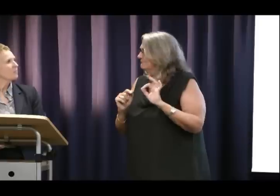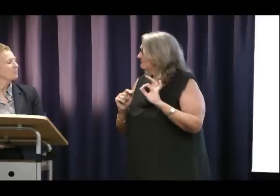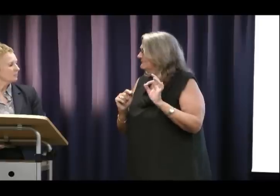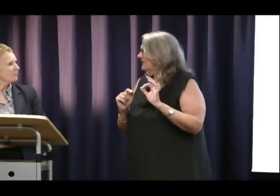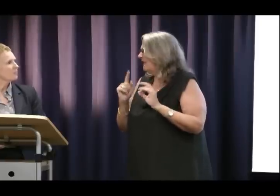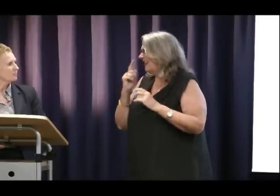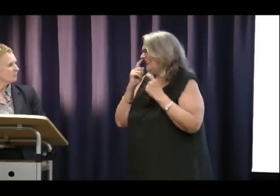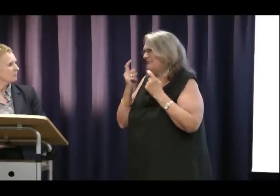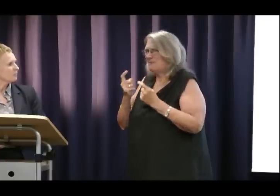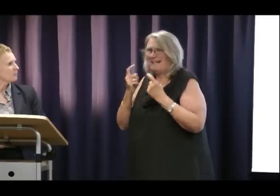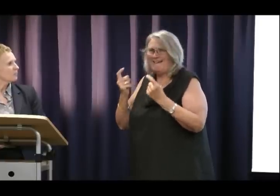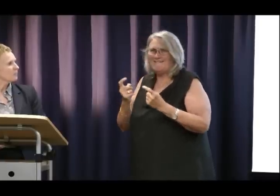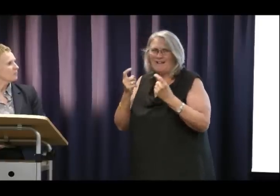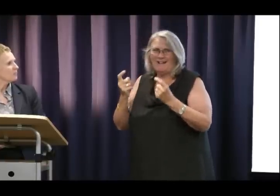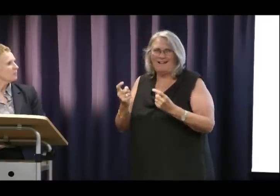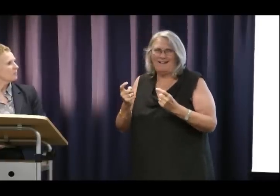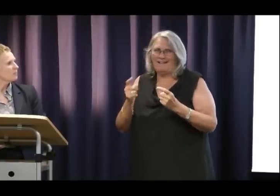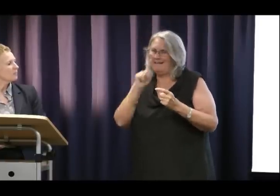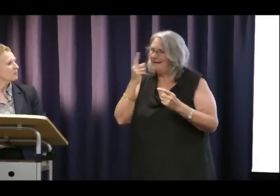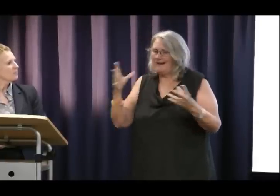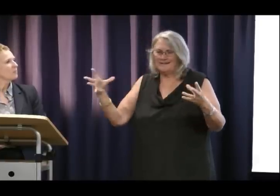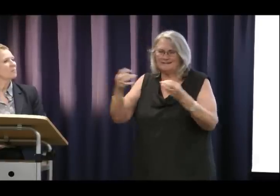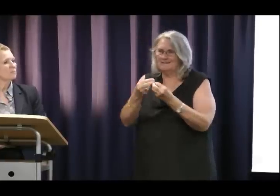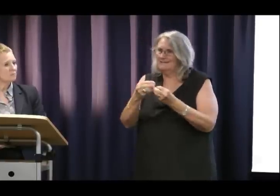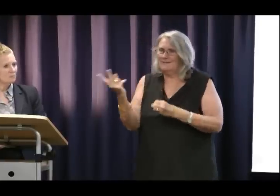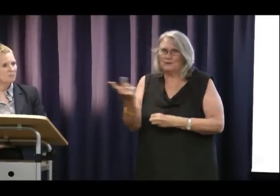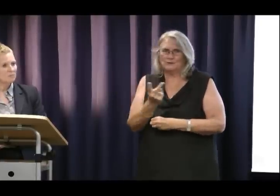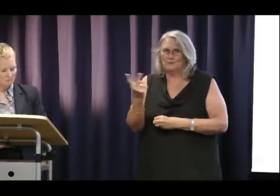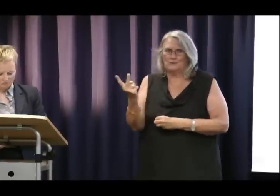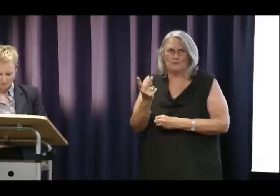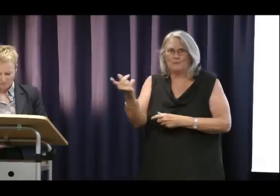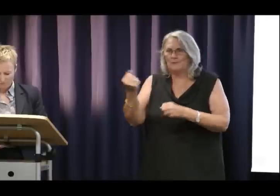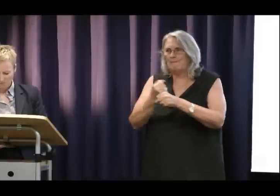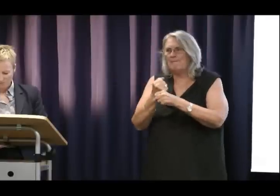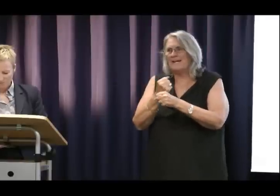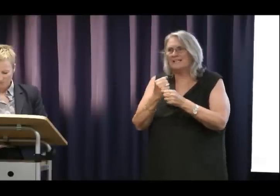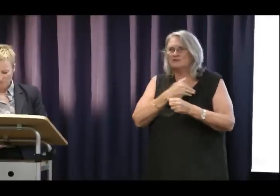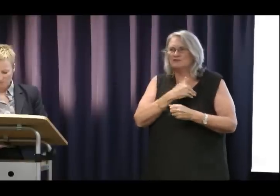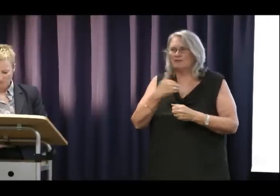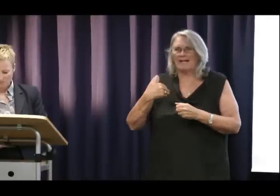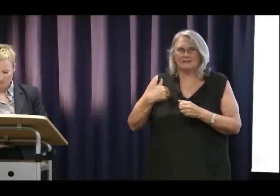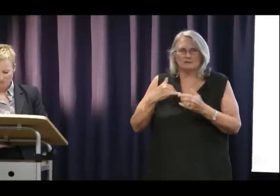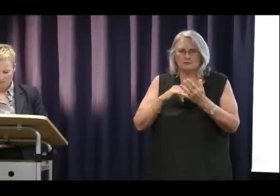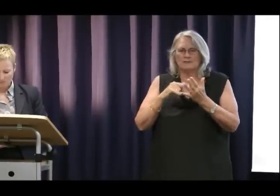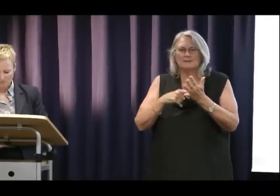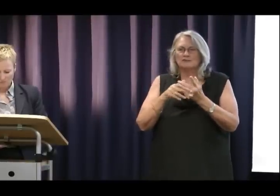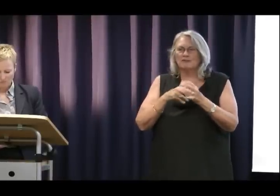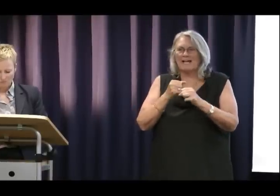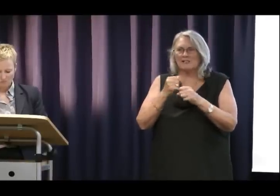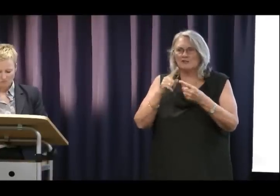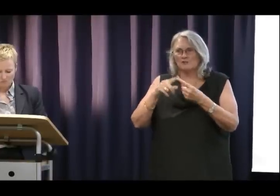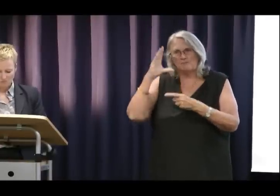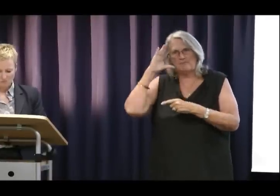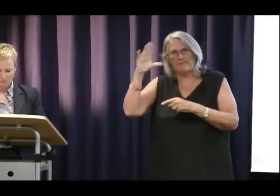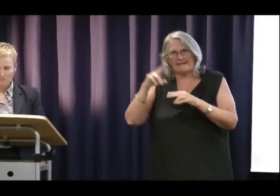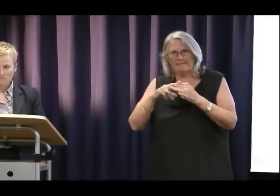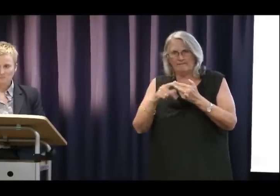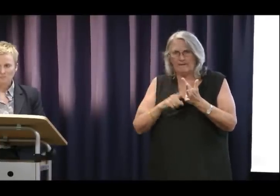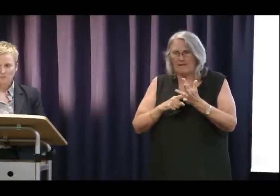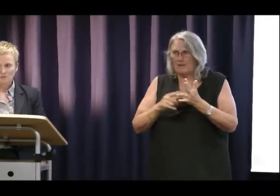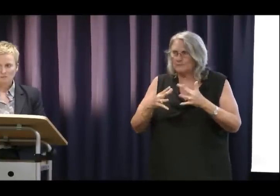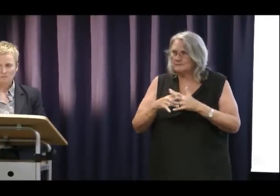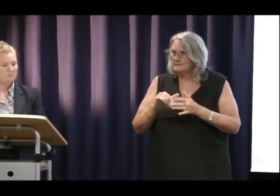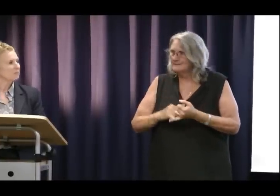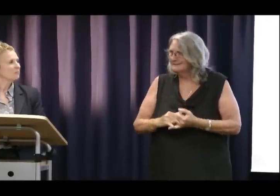language? No. So I think we need to be careful. We can't combine deaf and hard of hearing. They make